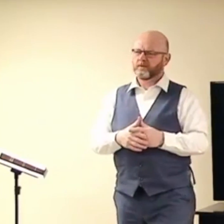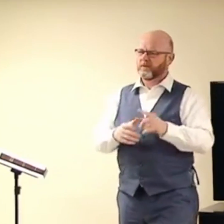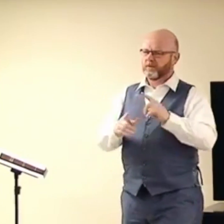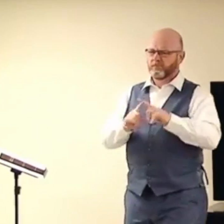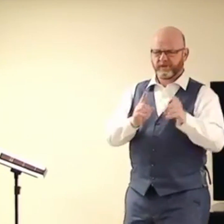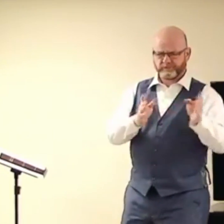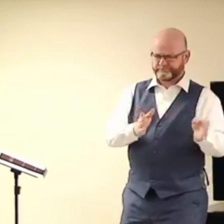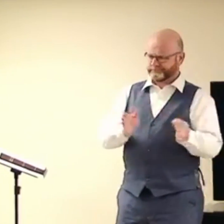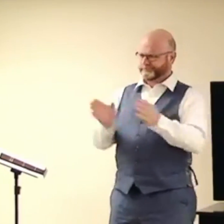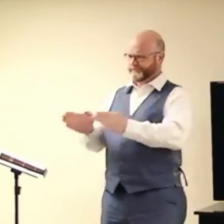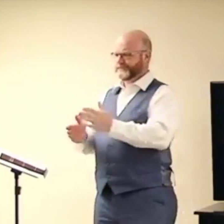fantastic. But